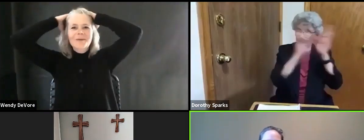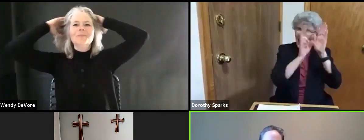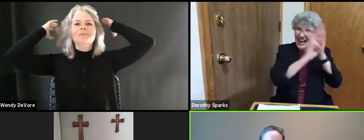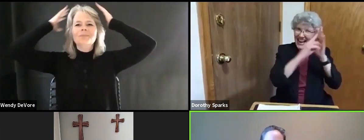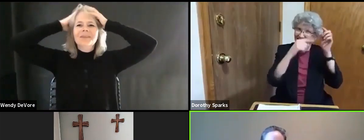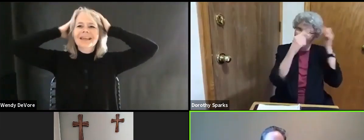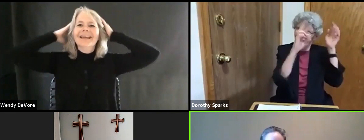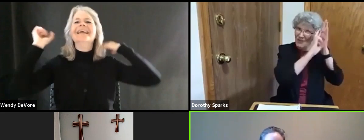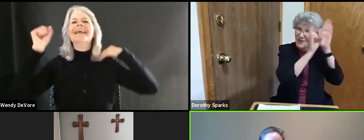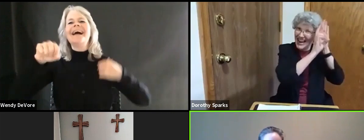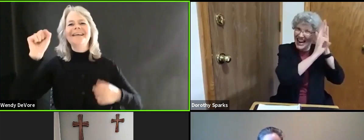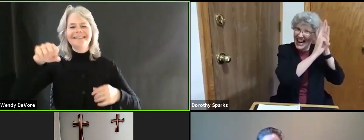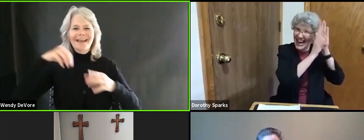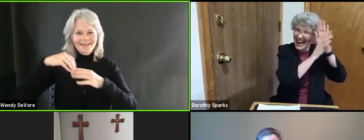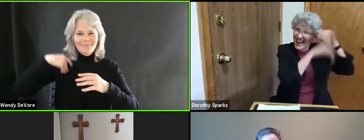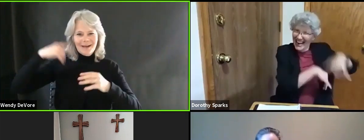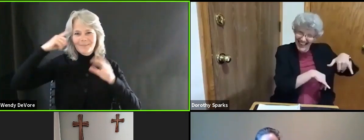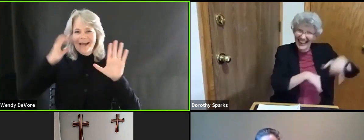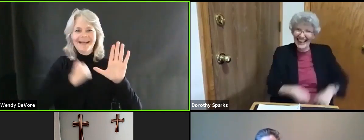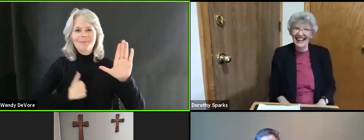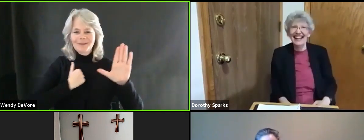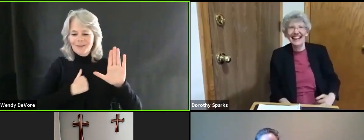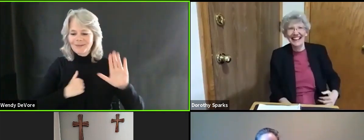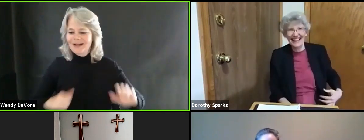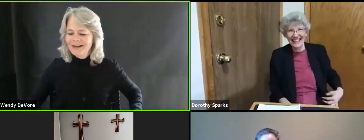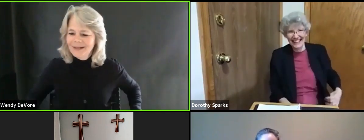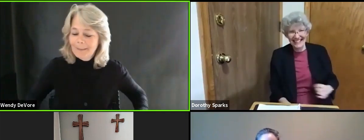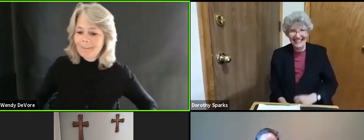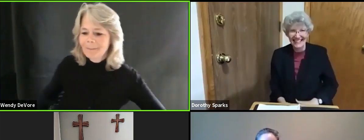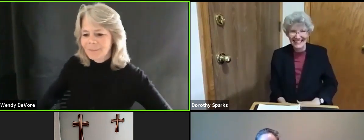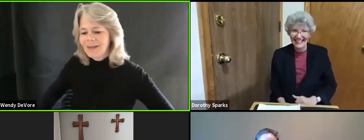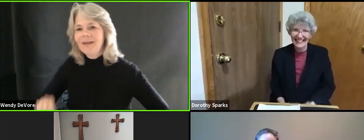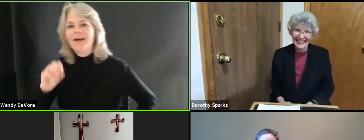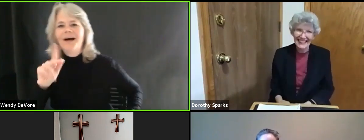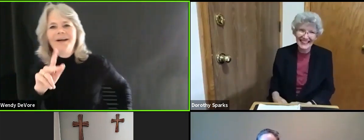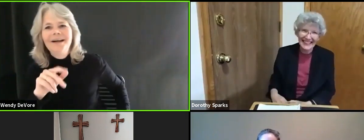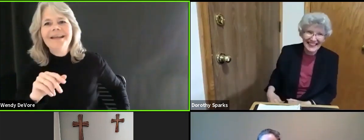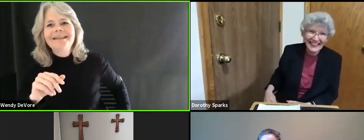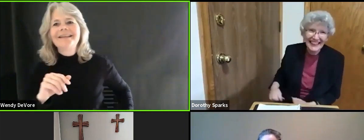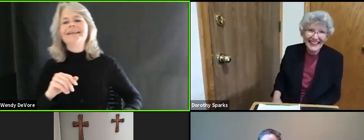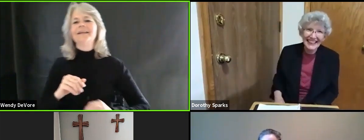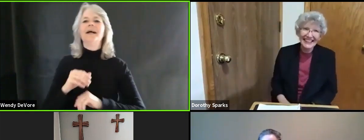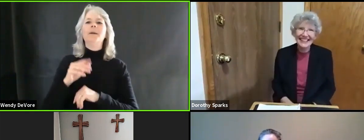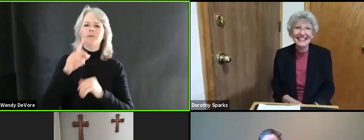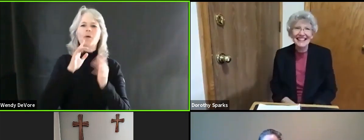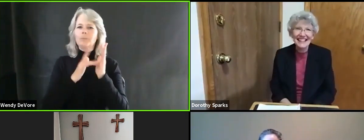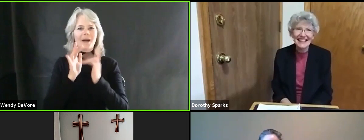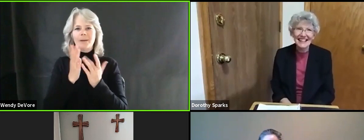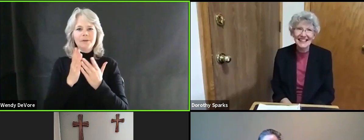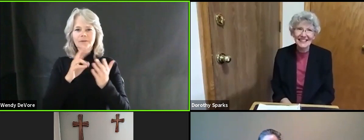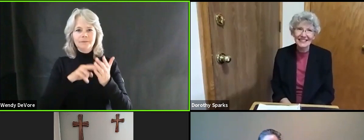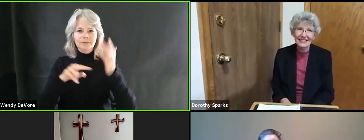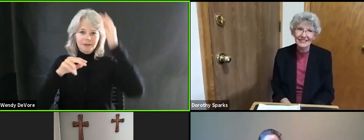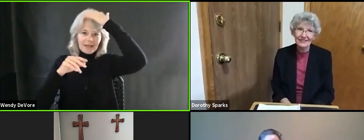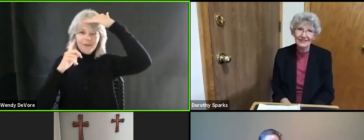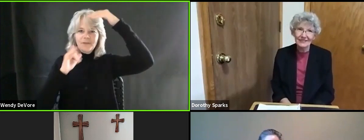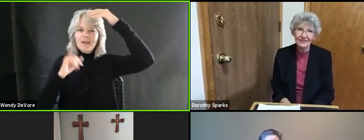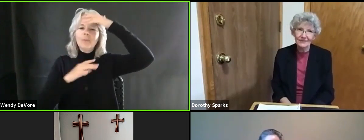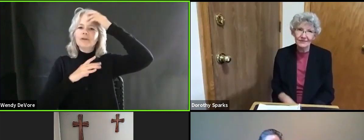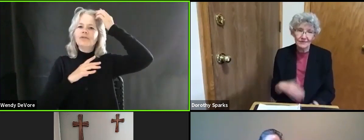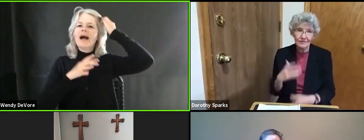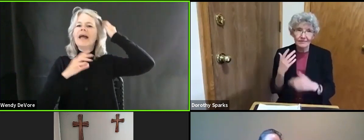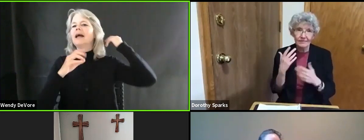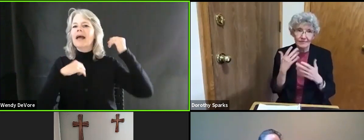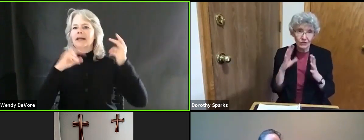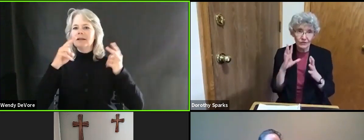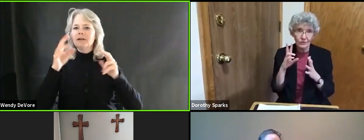Okay. Yes, yes, in my mind. I am so sorry. All right. So Bible verse, I think